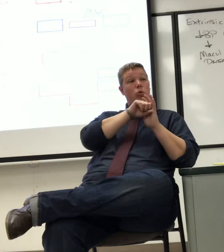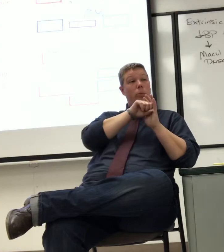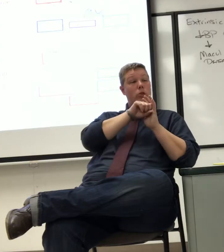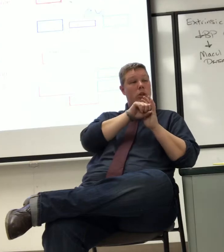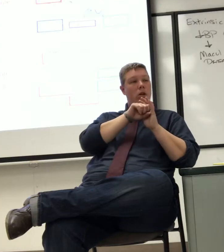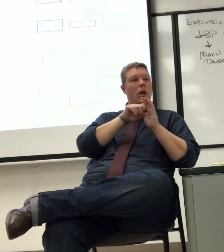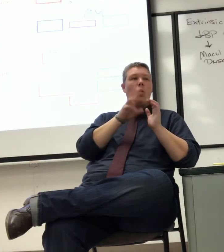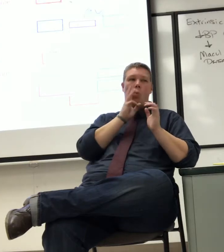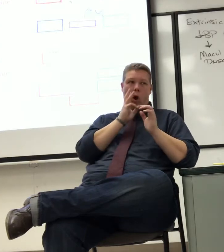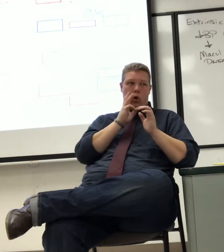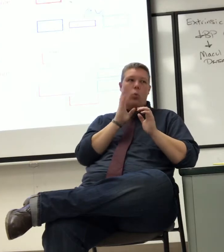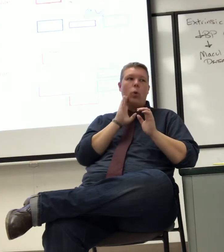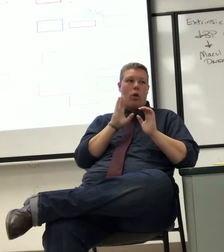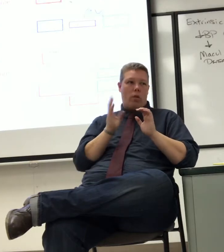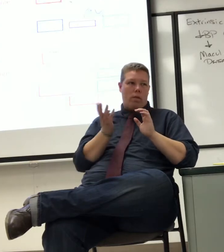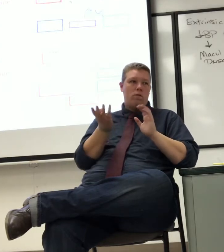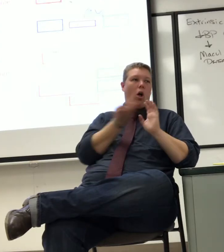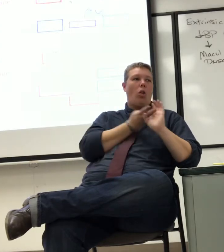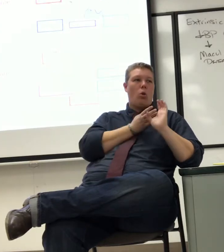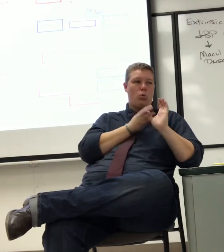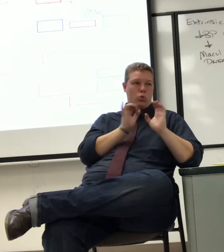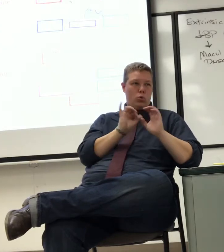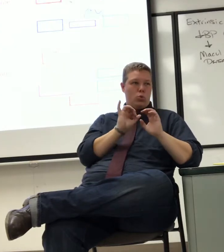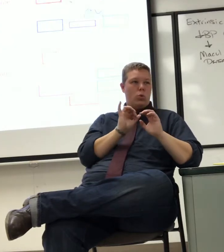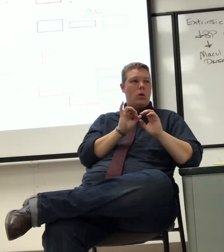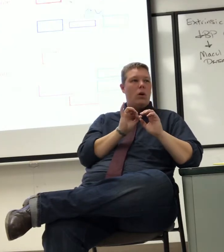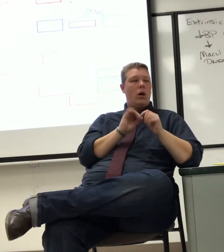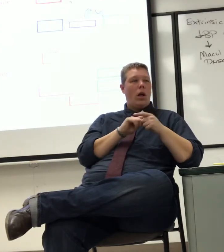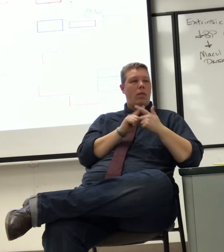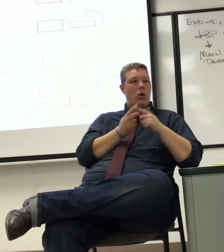and you increase blood volume.